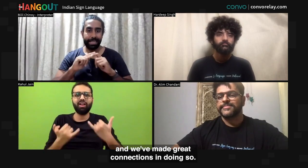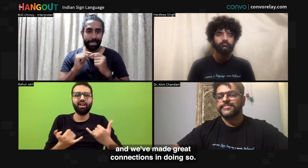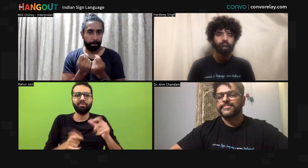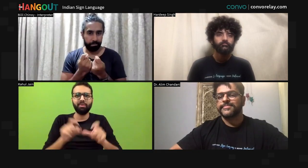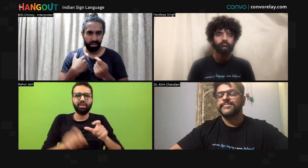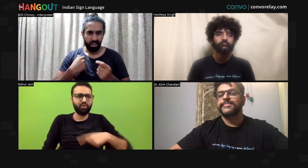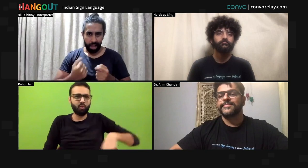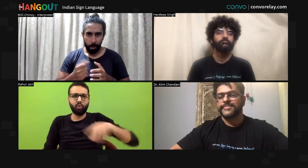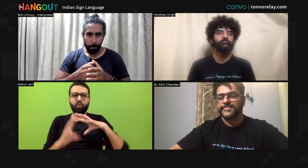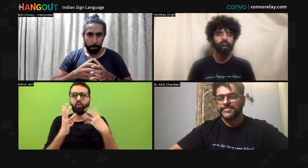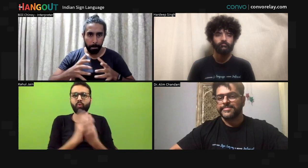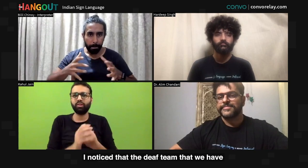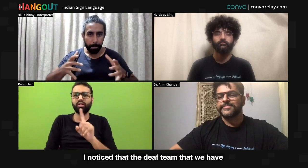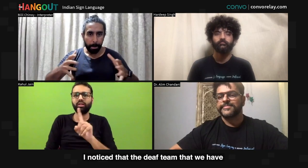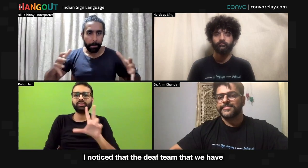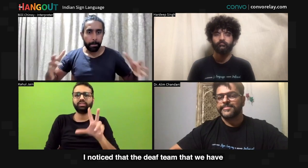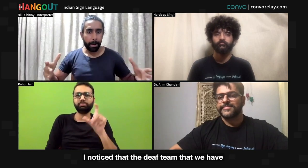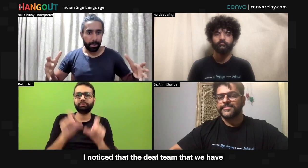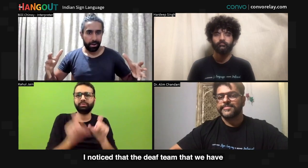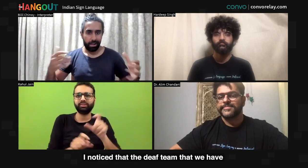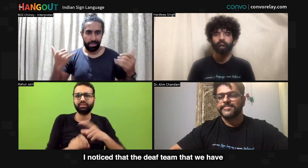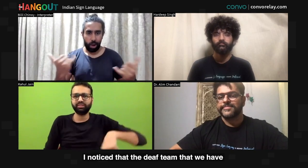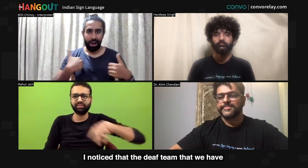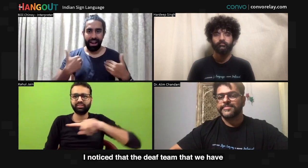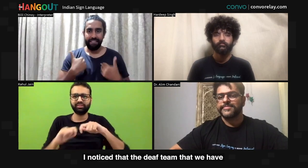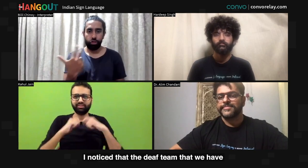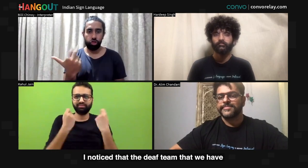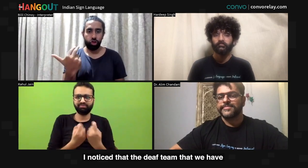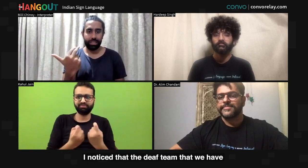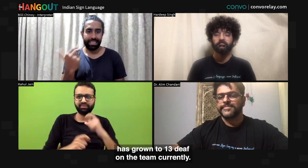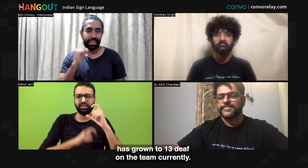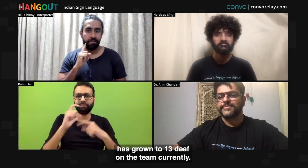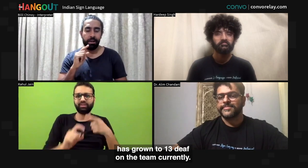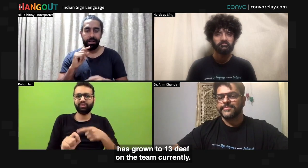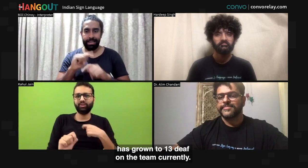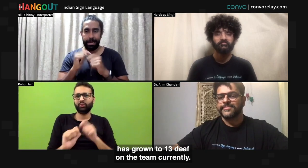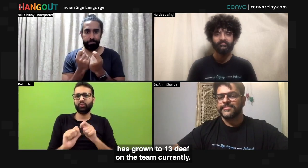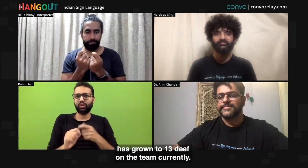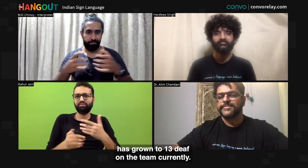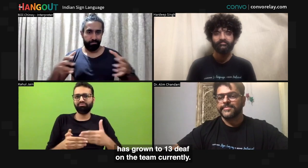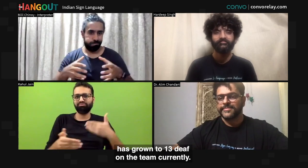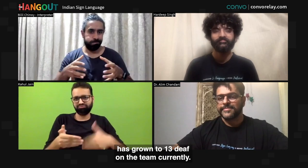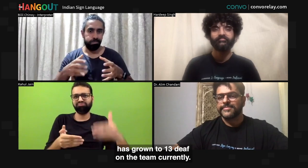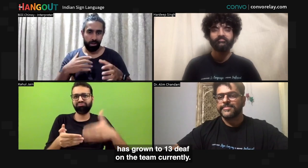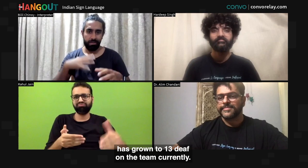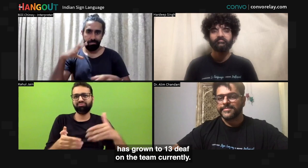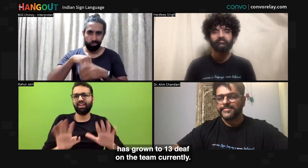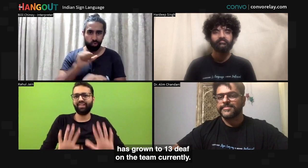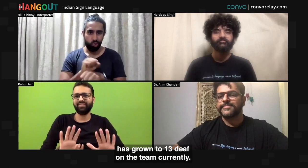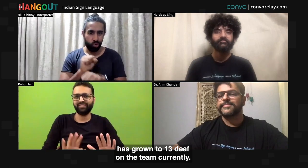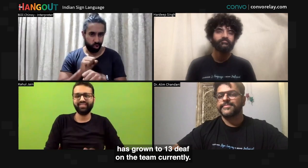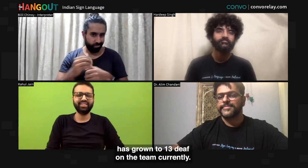So, I noticed that the deaf team that we have has grown to 13 deaf on the team currently.